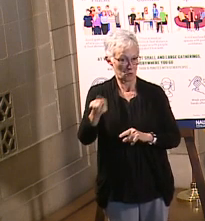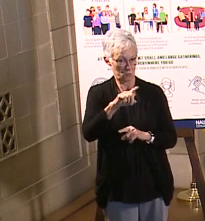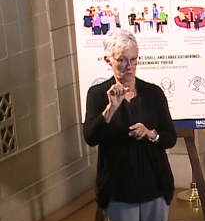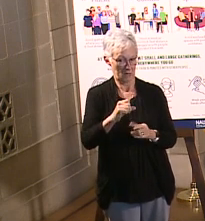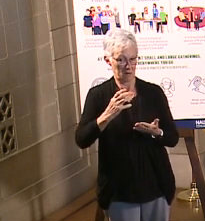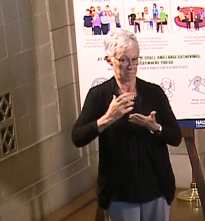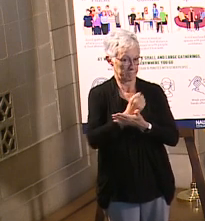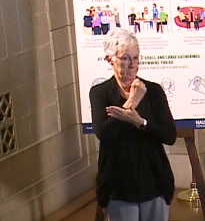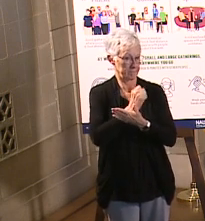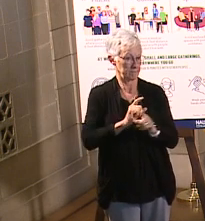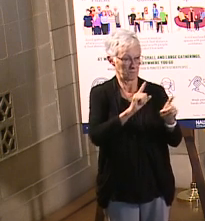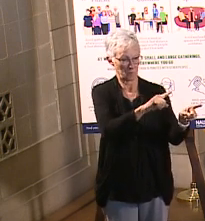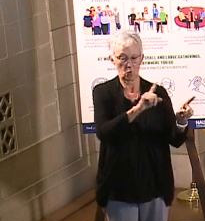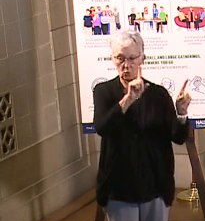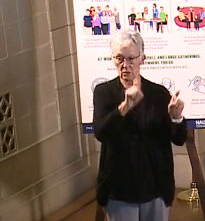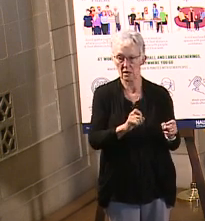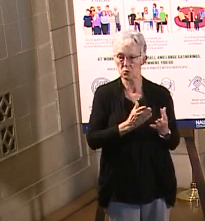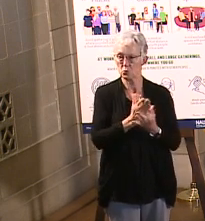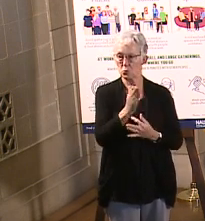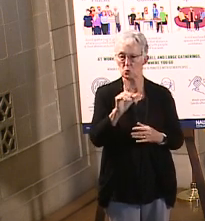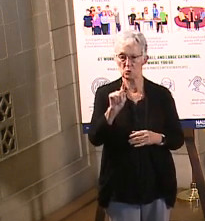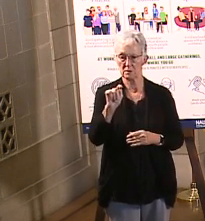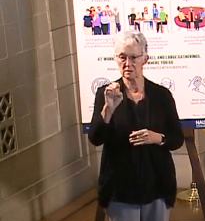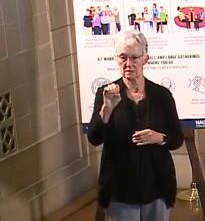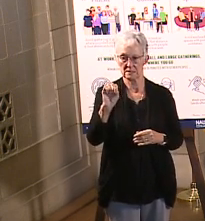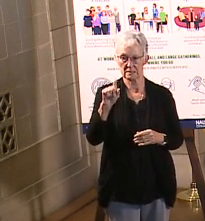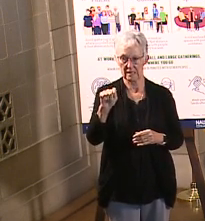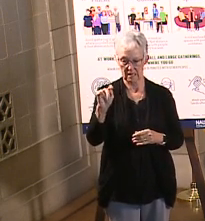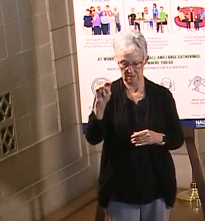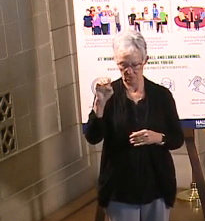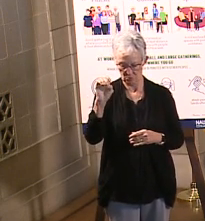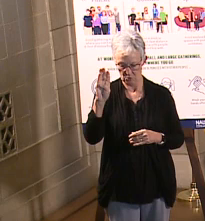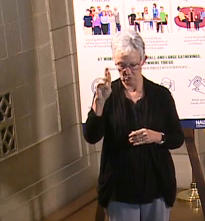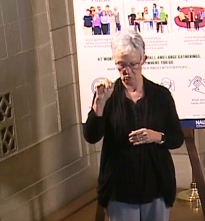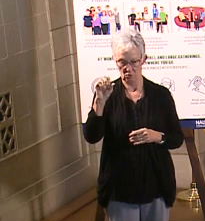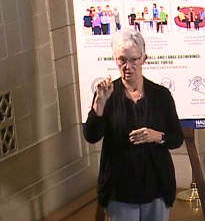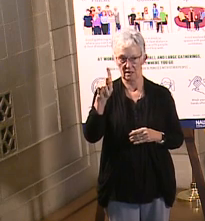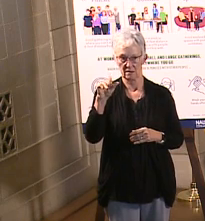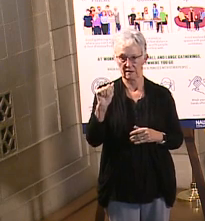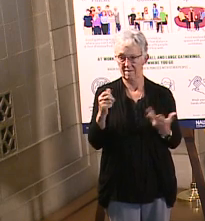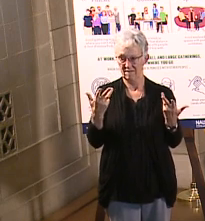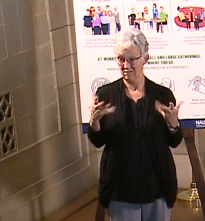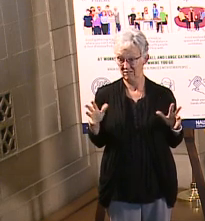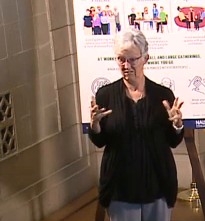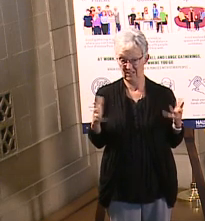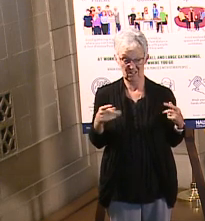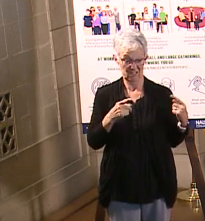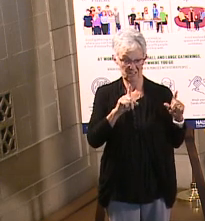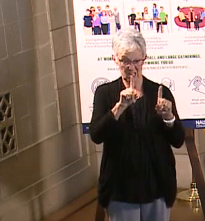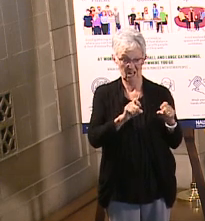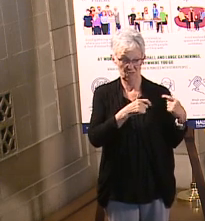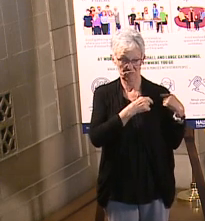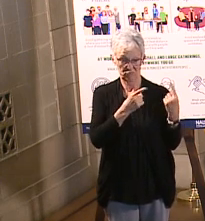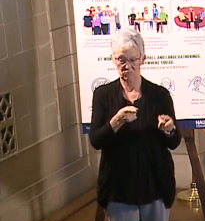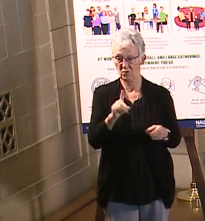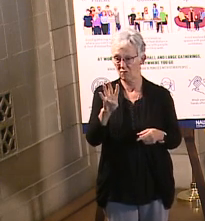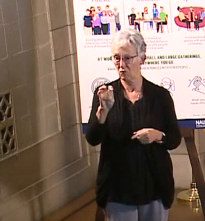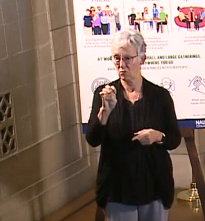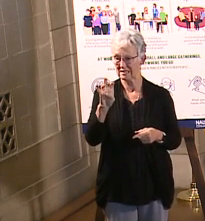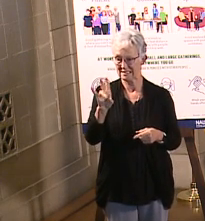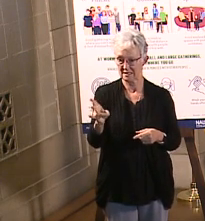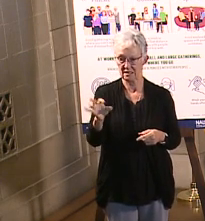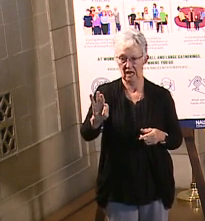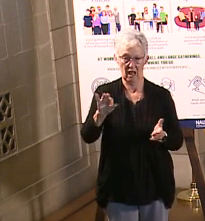go get tested. We have delivered 479,000 test results from Test Nebraska. We have